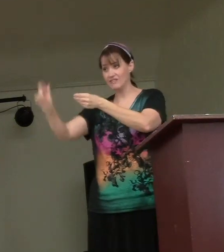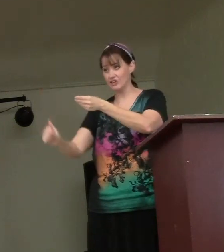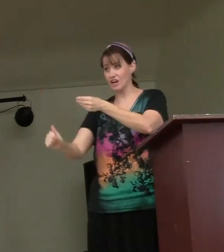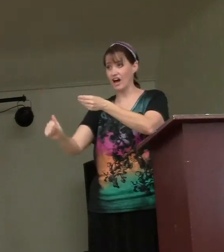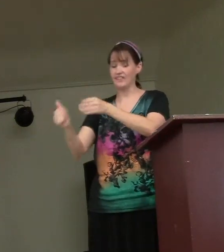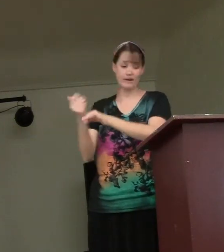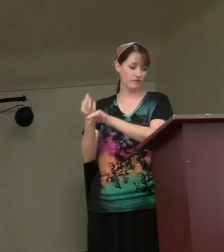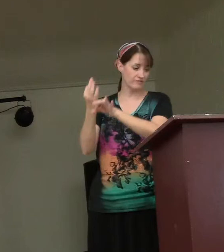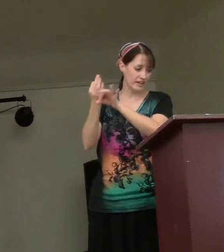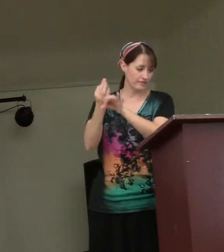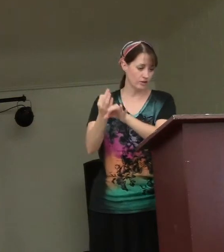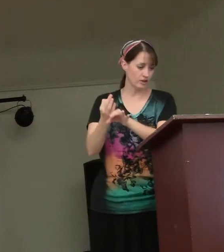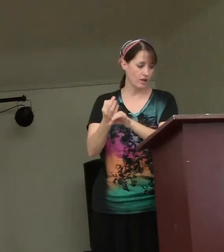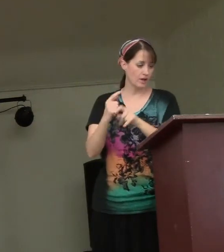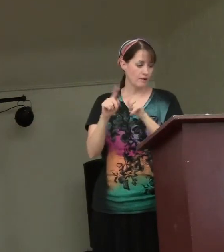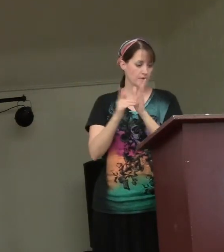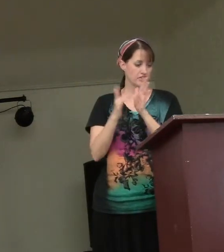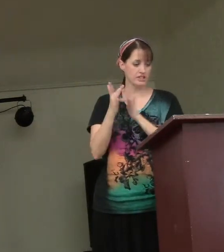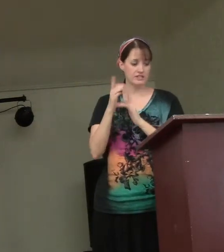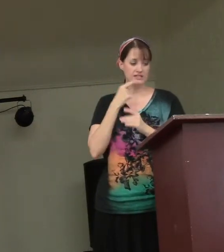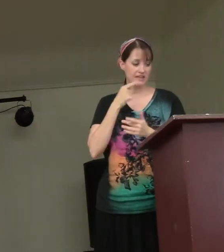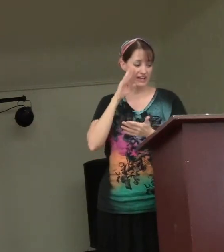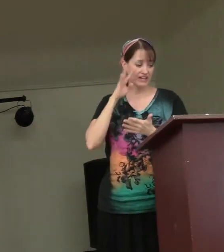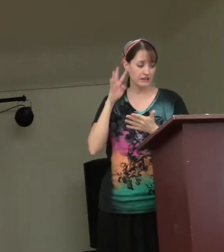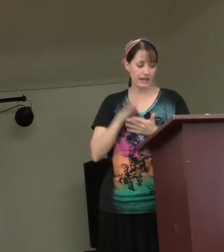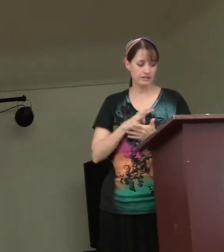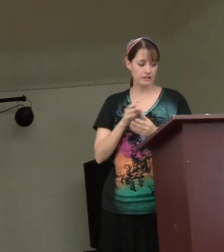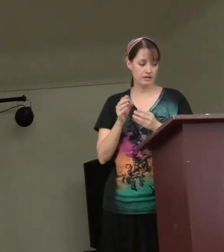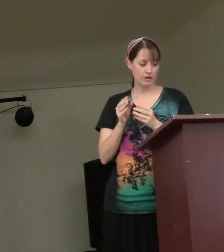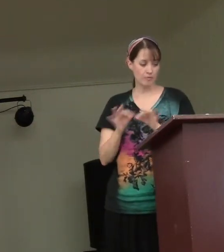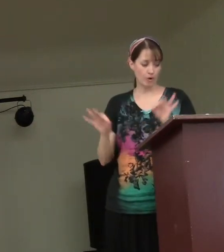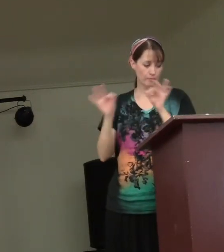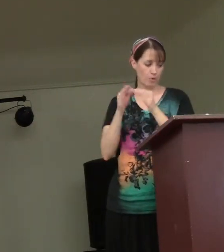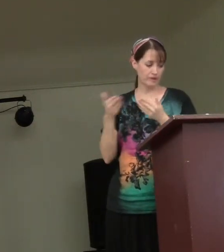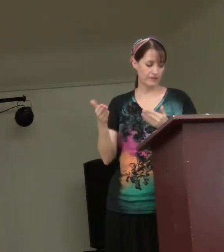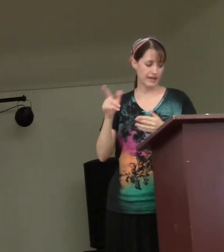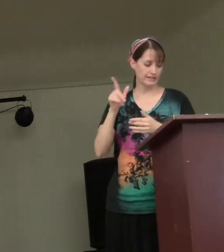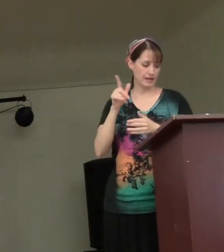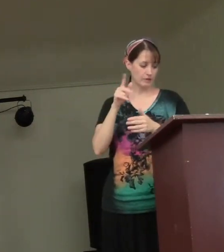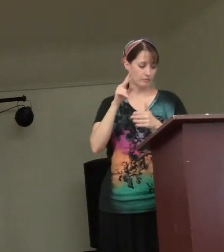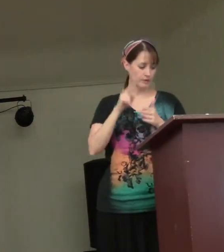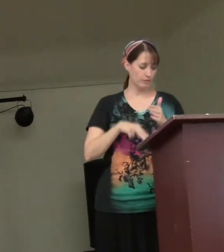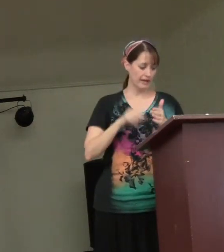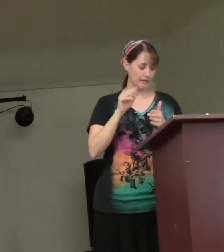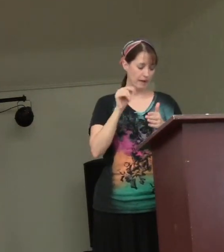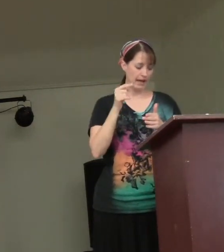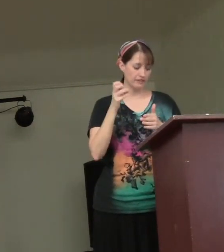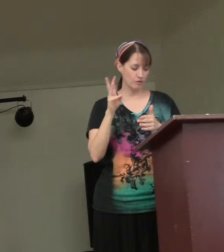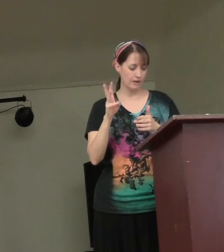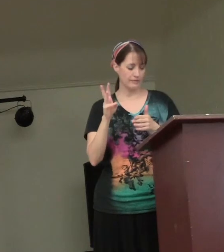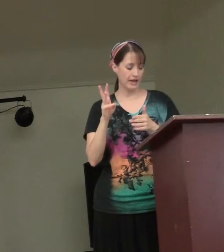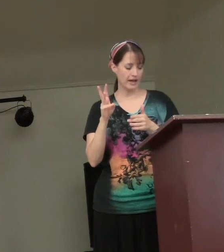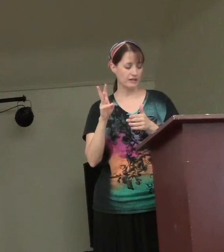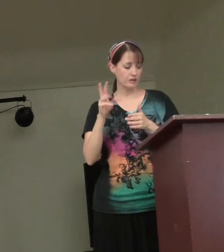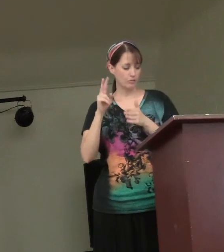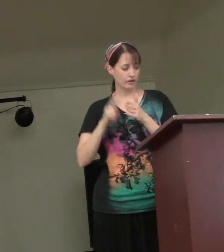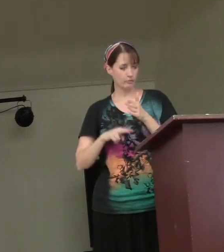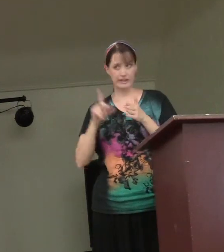their tithe. They were faithful. But Jesus said they neglected more important things, and we read in Matthew about that. We're going to read in